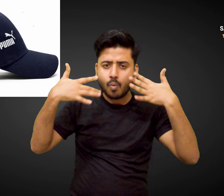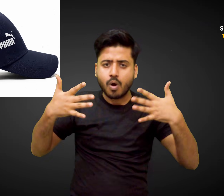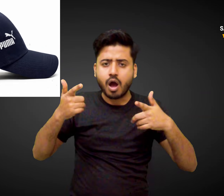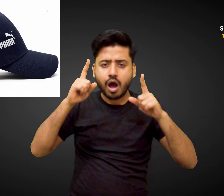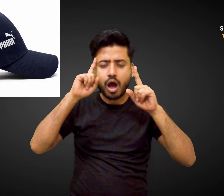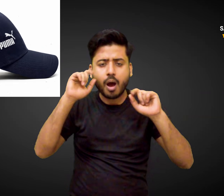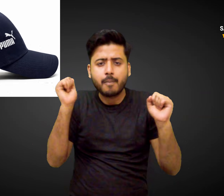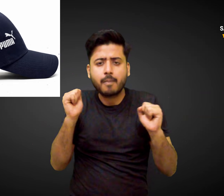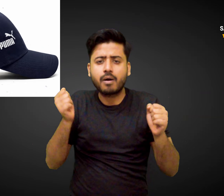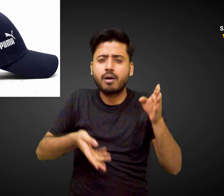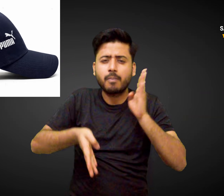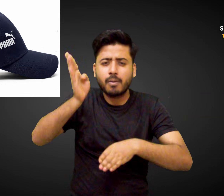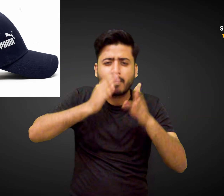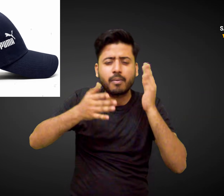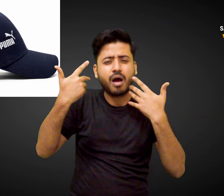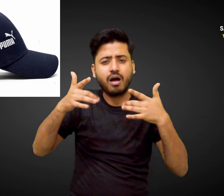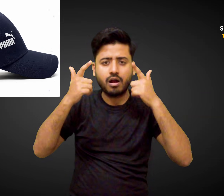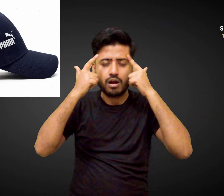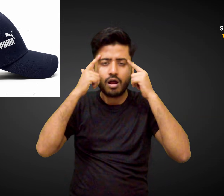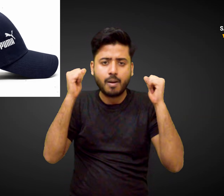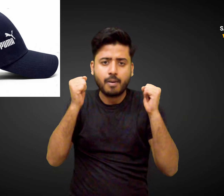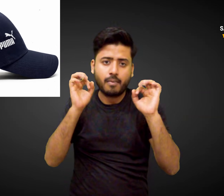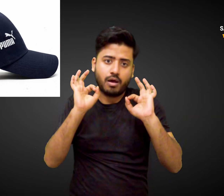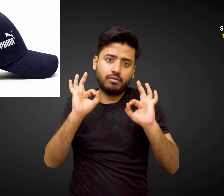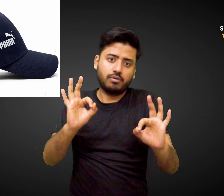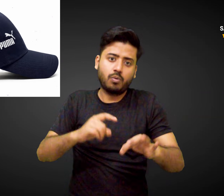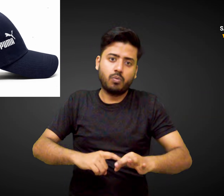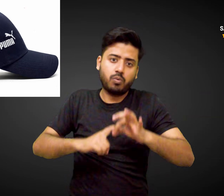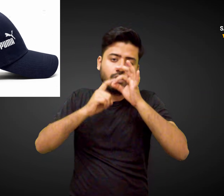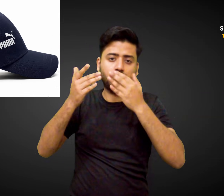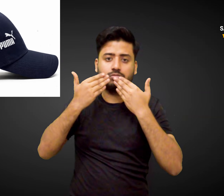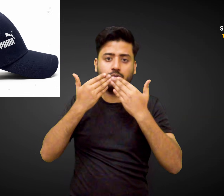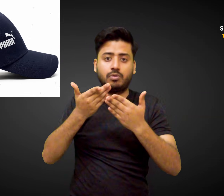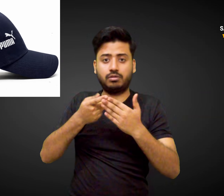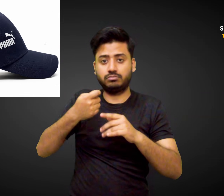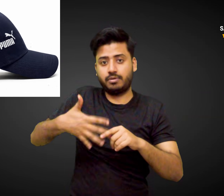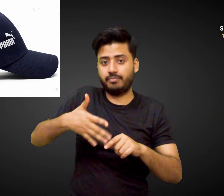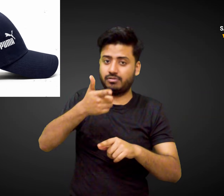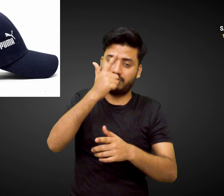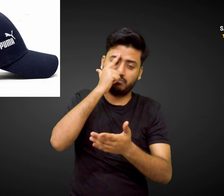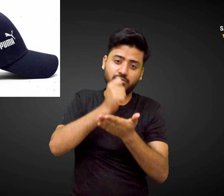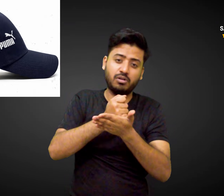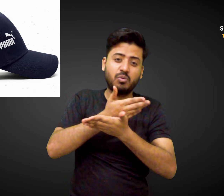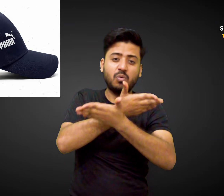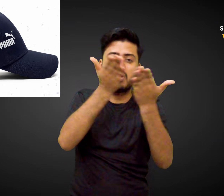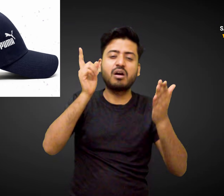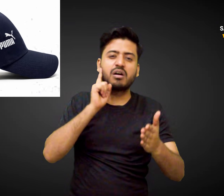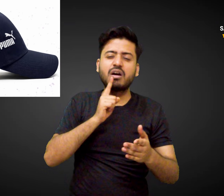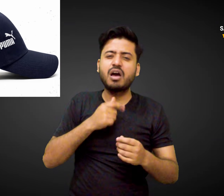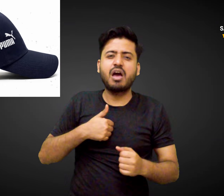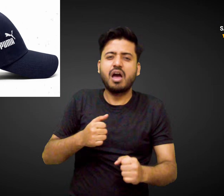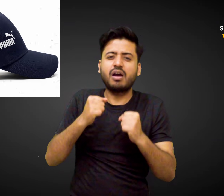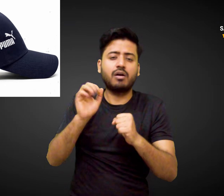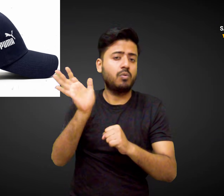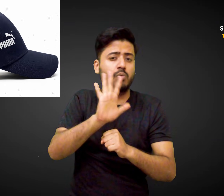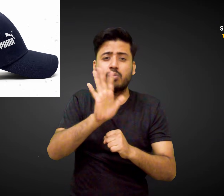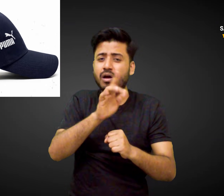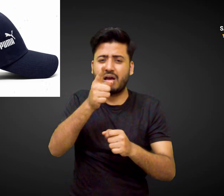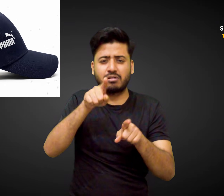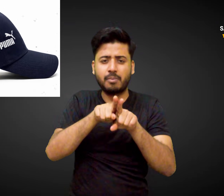scalp and weaken the hair protein, keratin. Pro tip for your safe use section: mention switching to breathable materials like